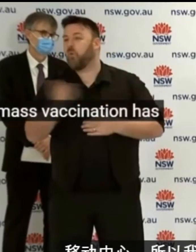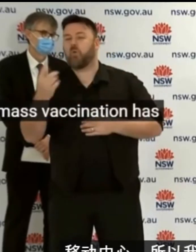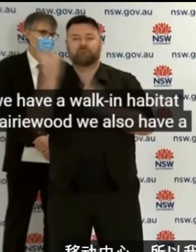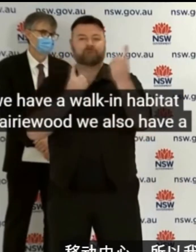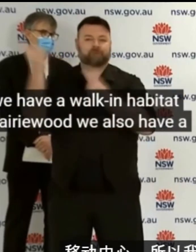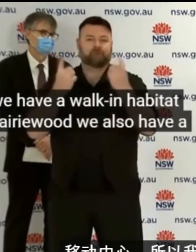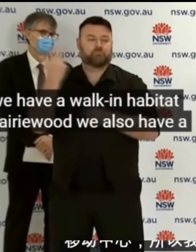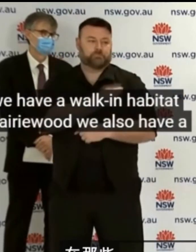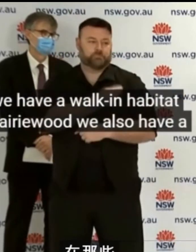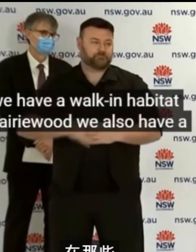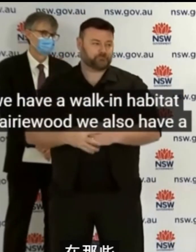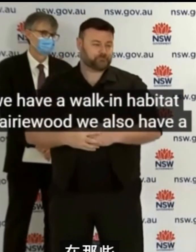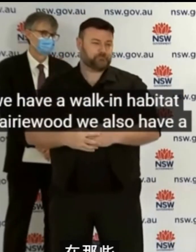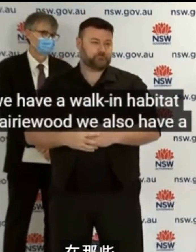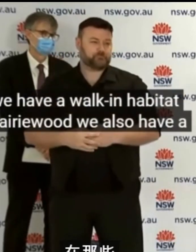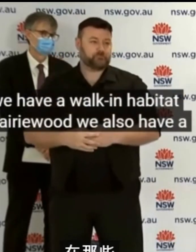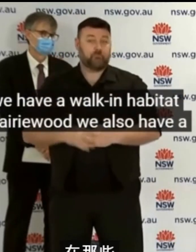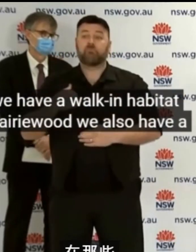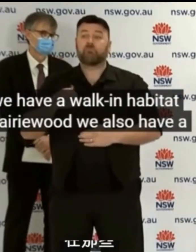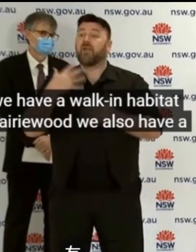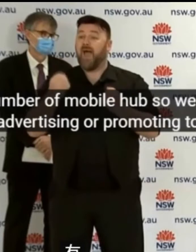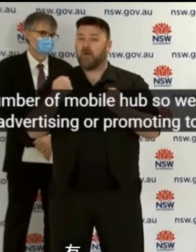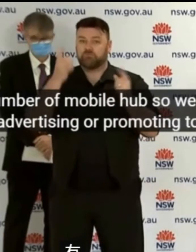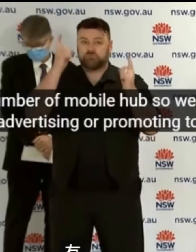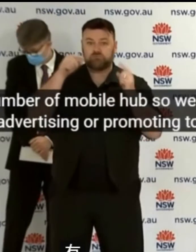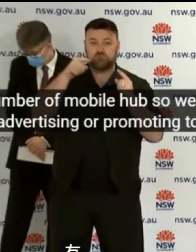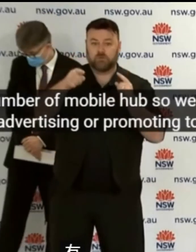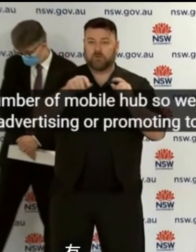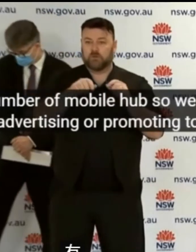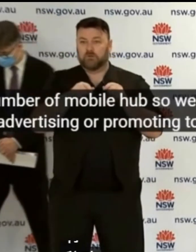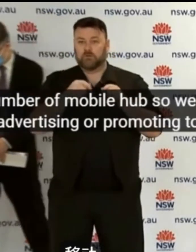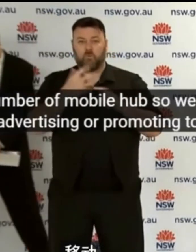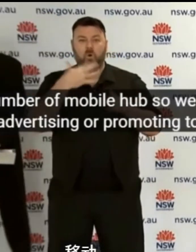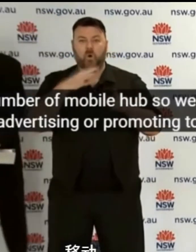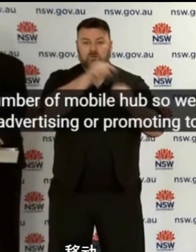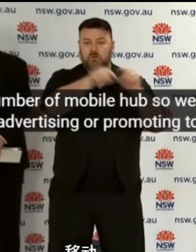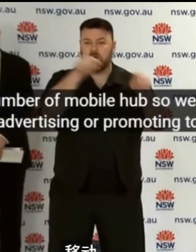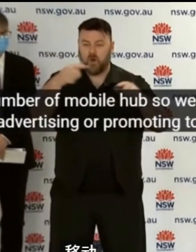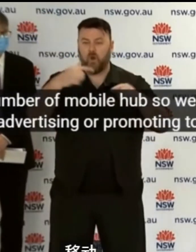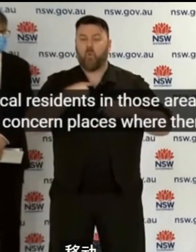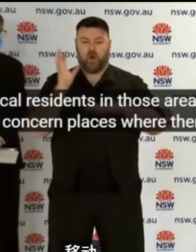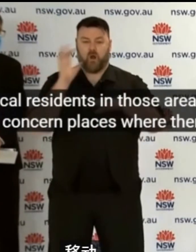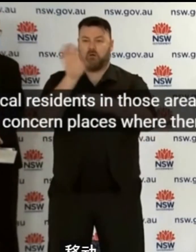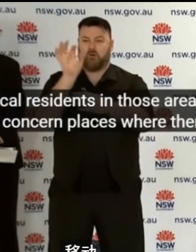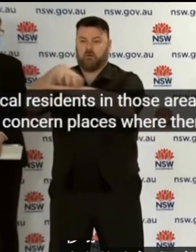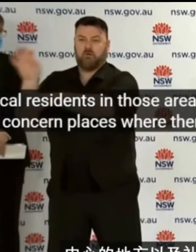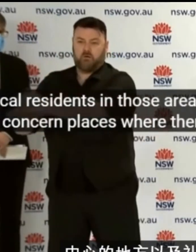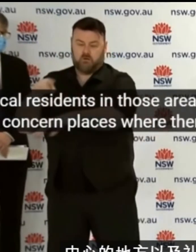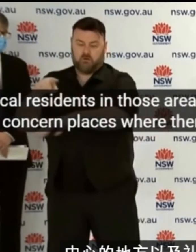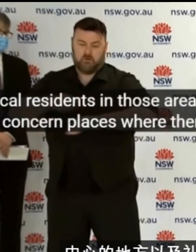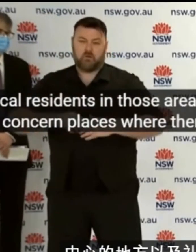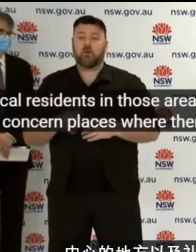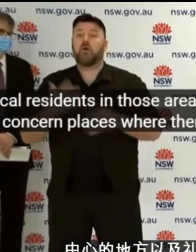to local residents in those areas of concern, places where there are mobile walk-in centres as well, around places of worship,